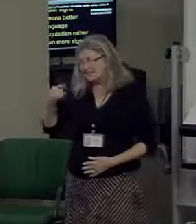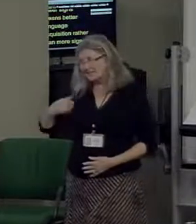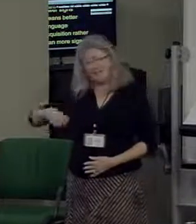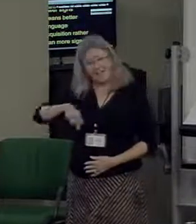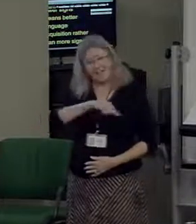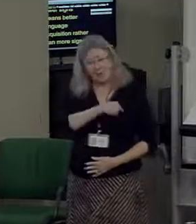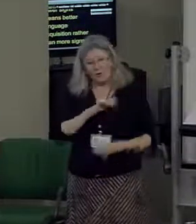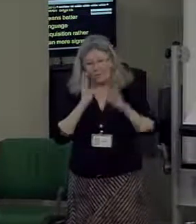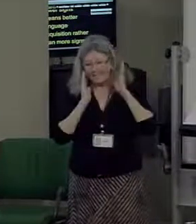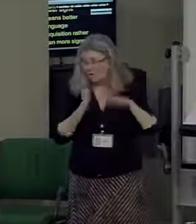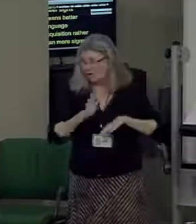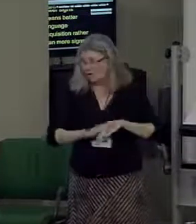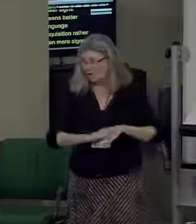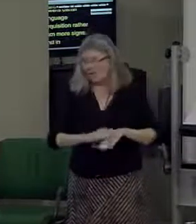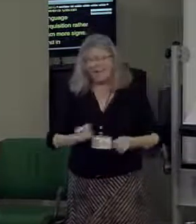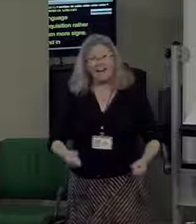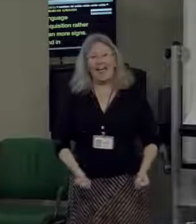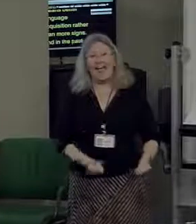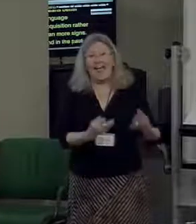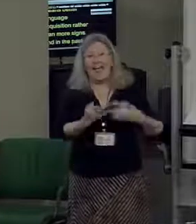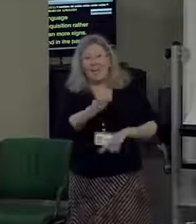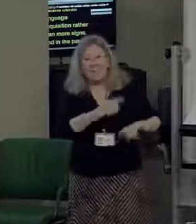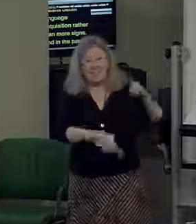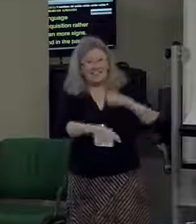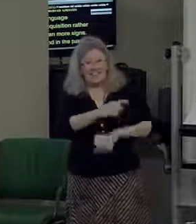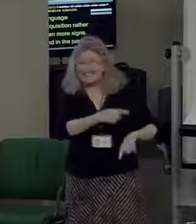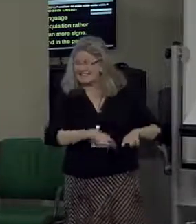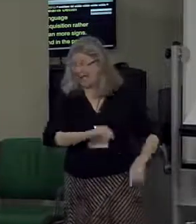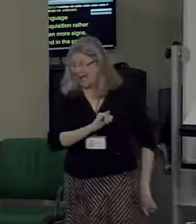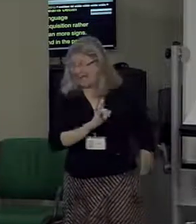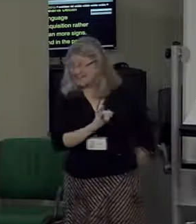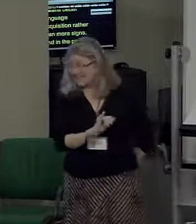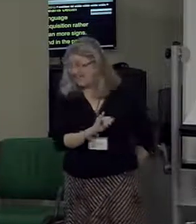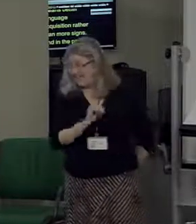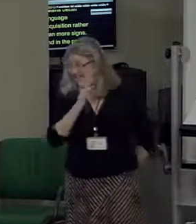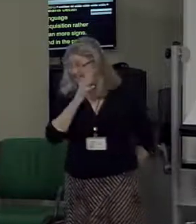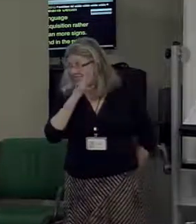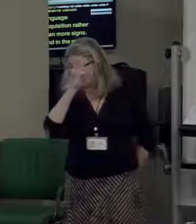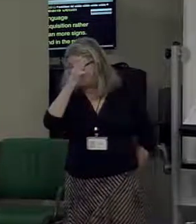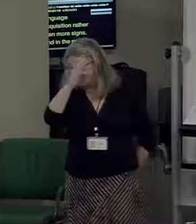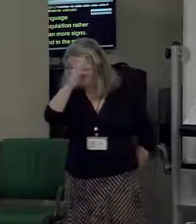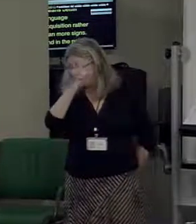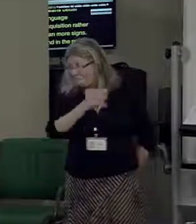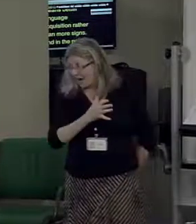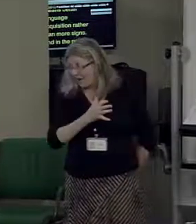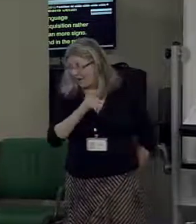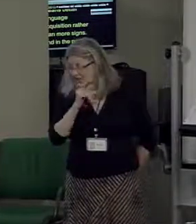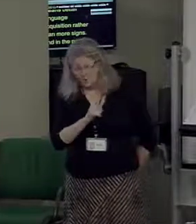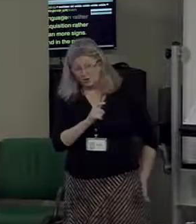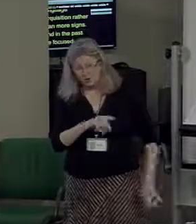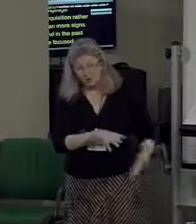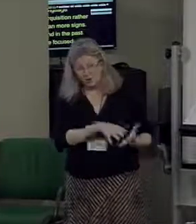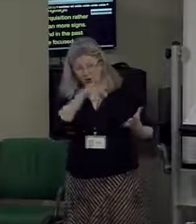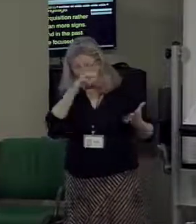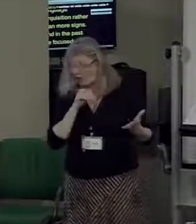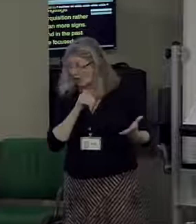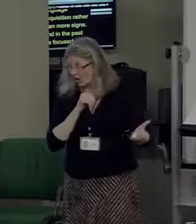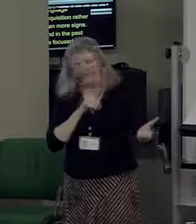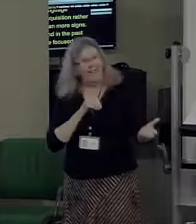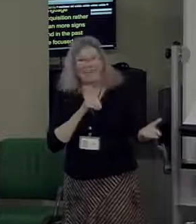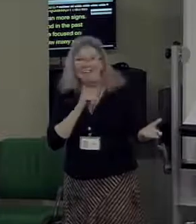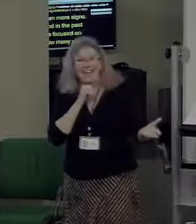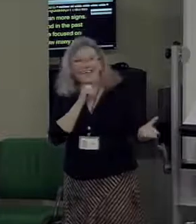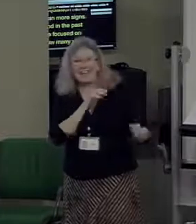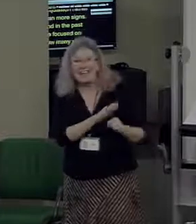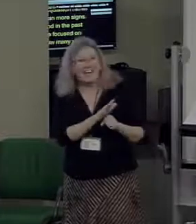in the past, we focused on how many signs the parents are using, or how many